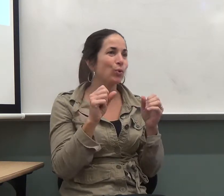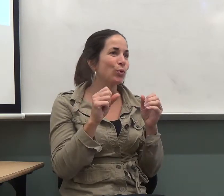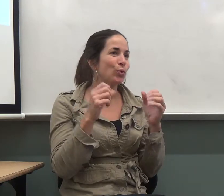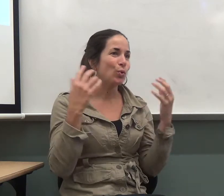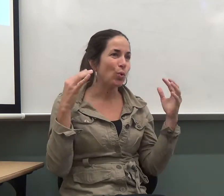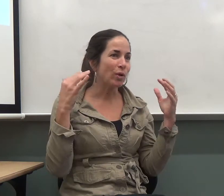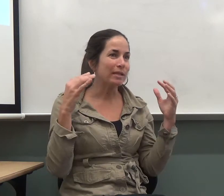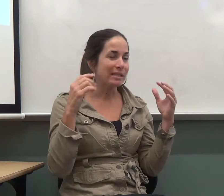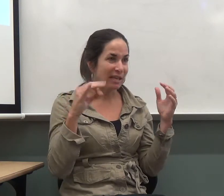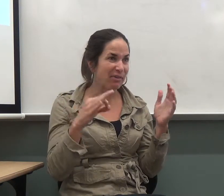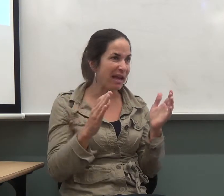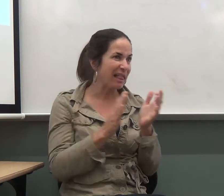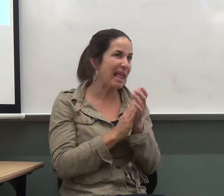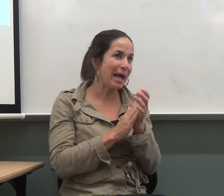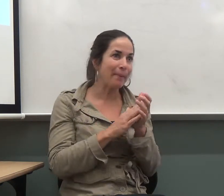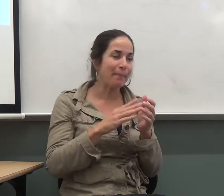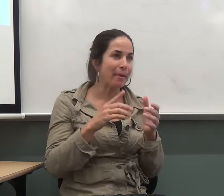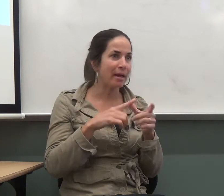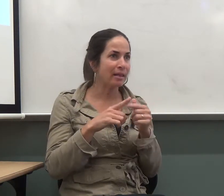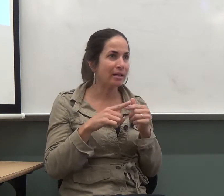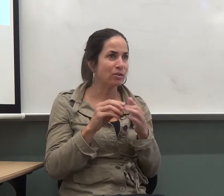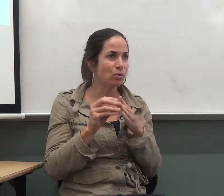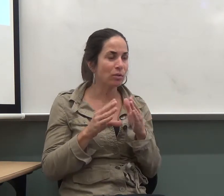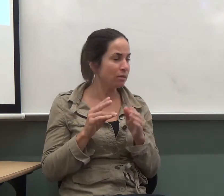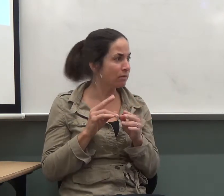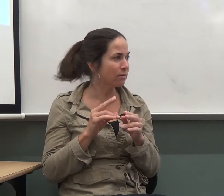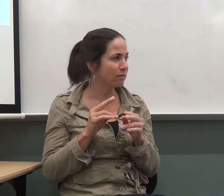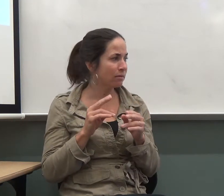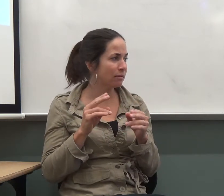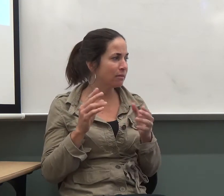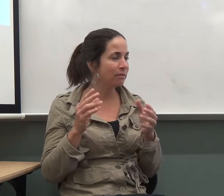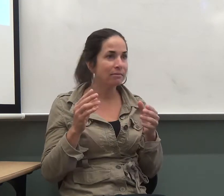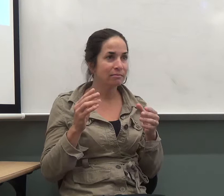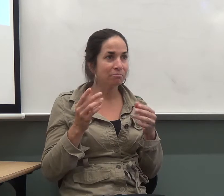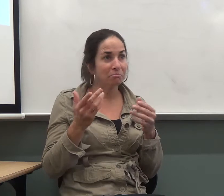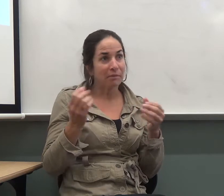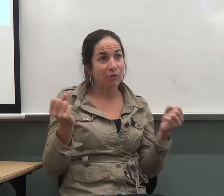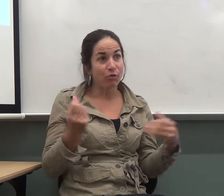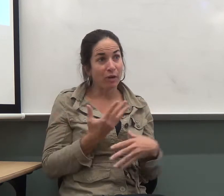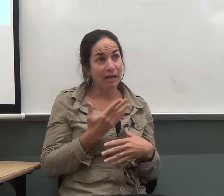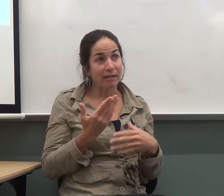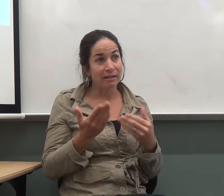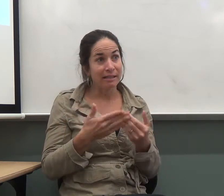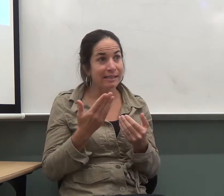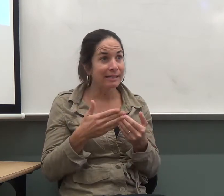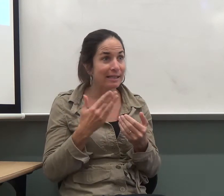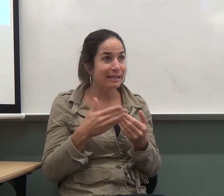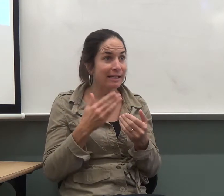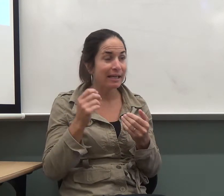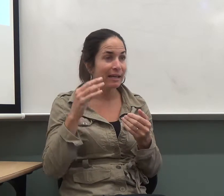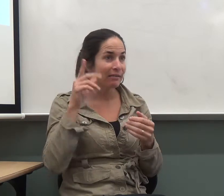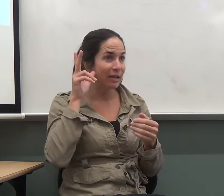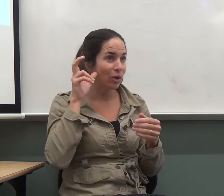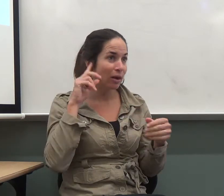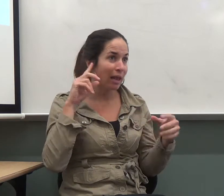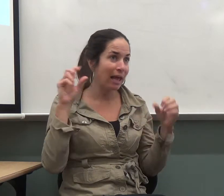I did that really loud and suddenly, students in class can get afraid by, or scared by loud noises. Can I make